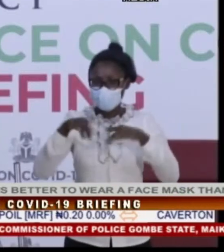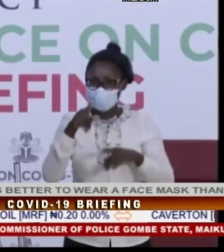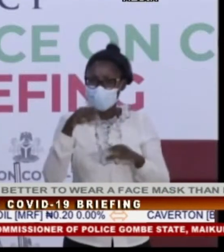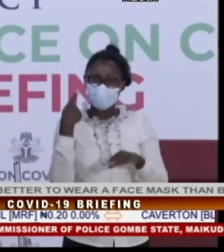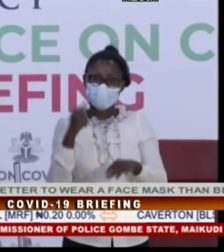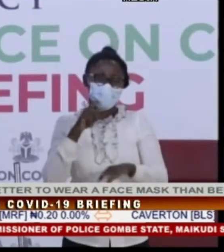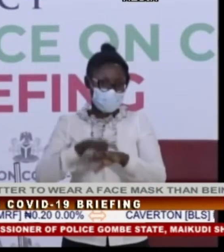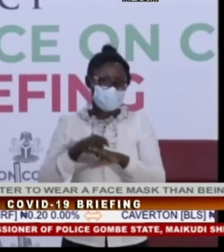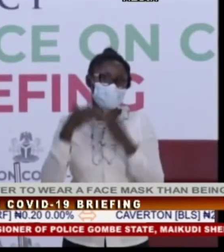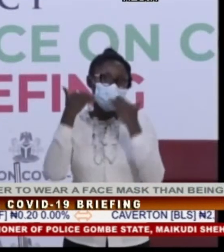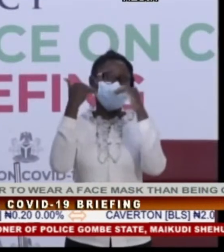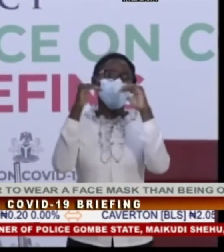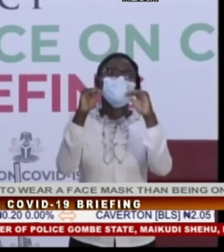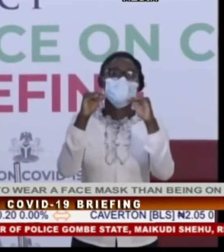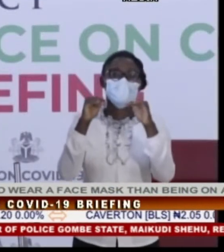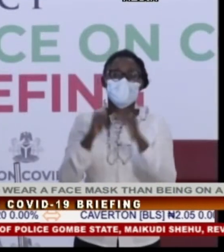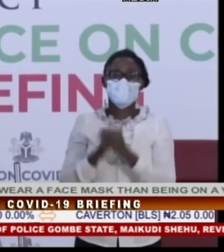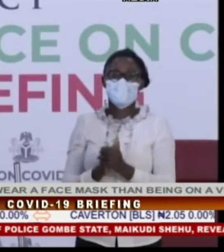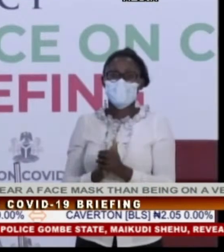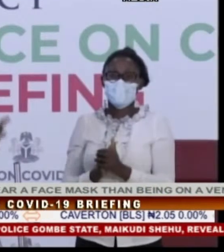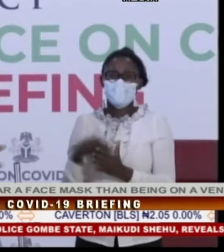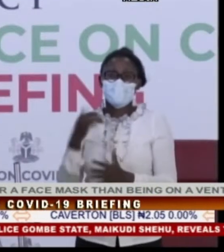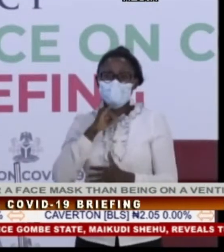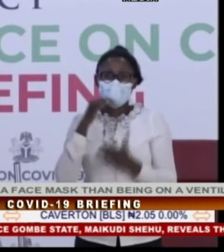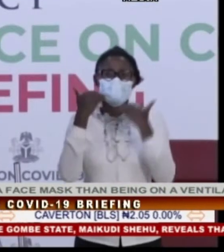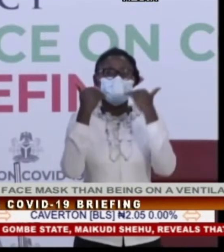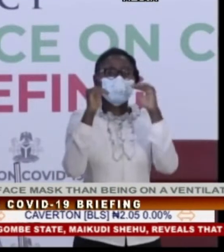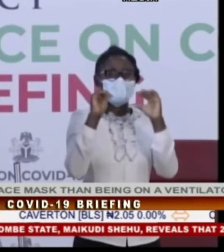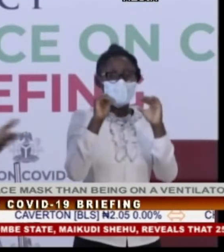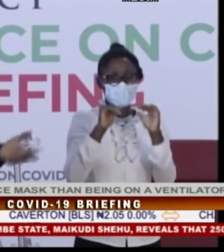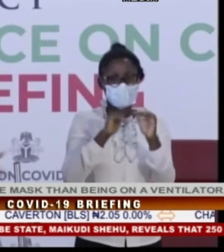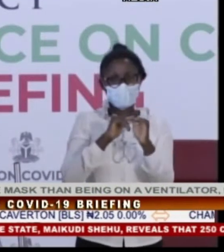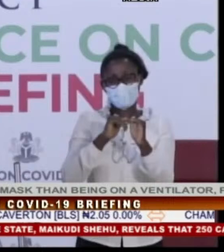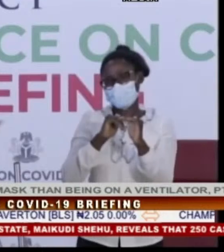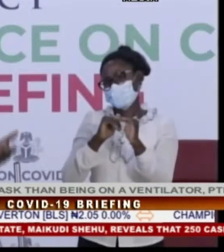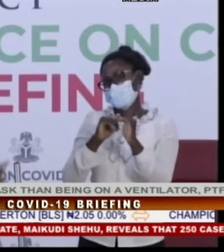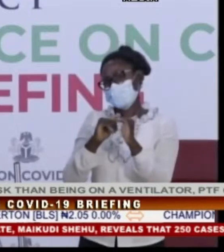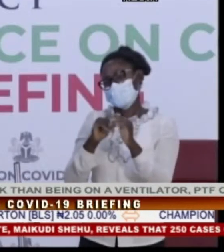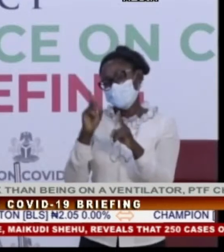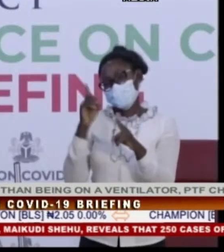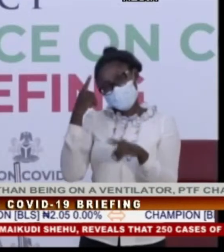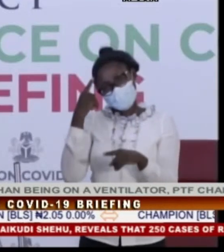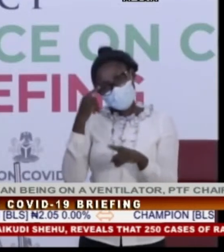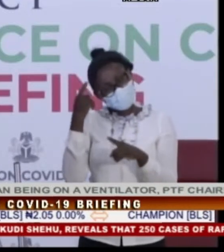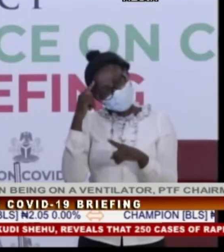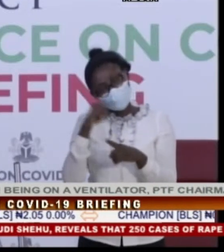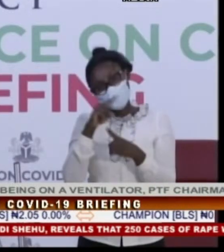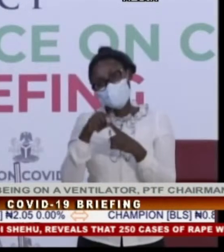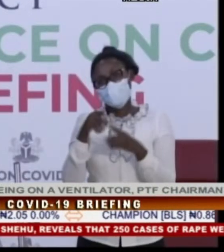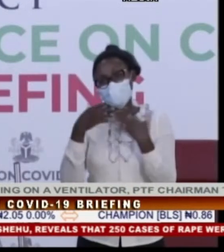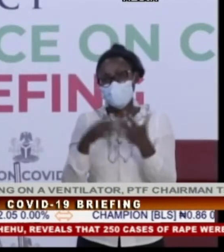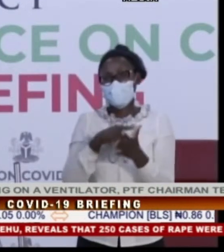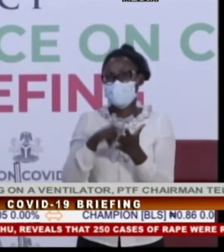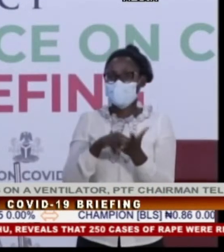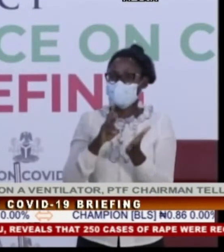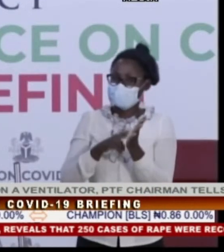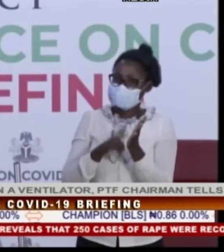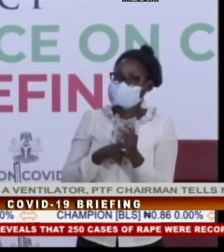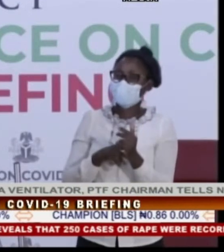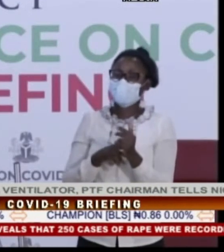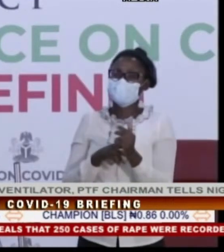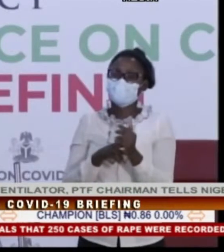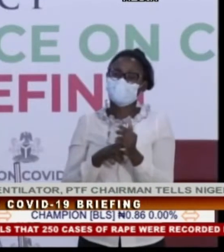capture 100 as against 500. You can see that you are delaying even the processes, you are delaying the timing